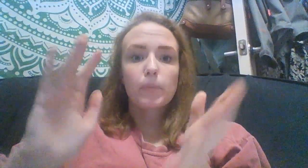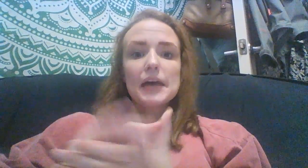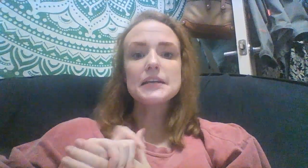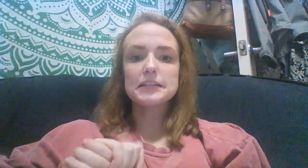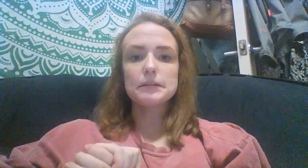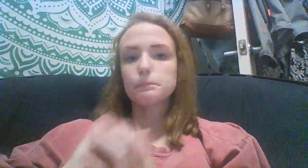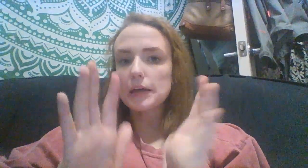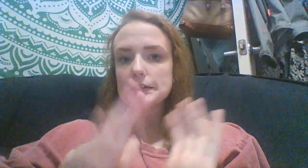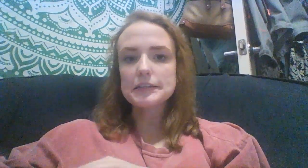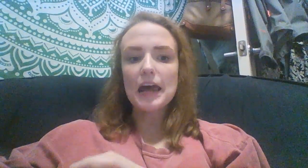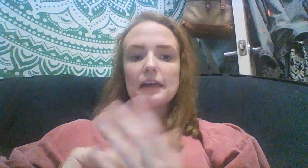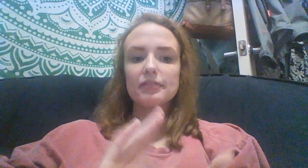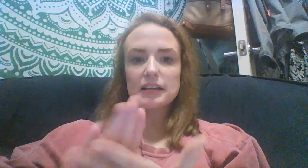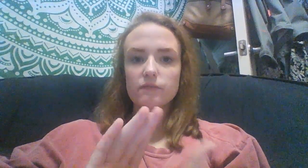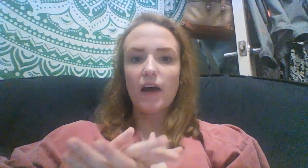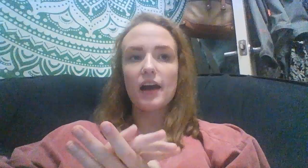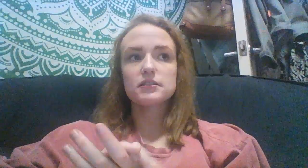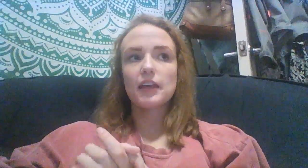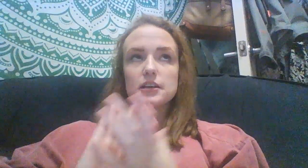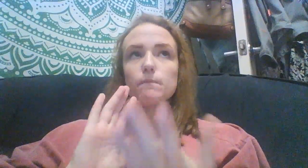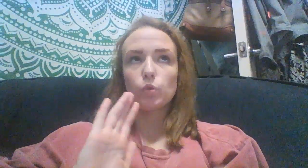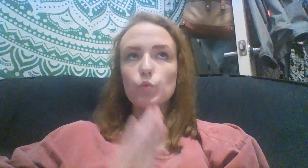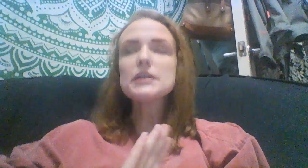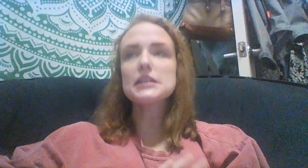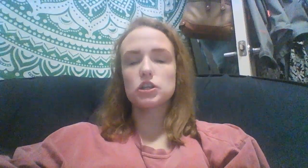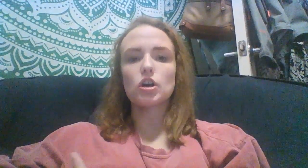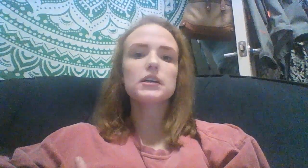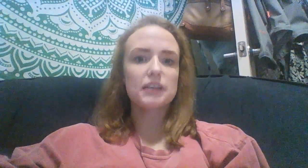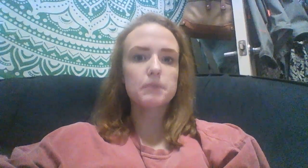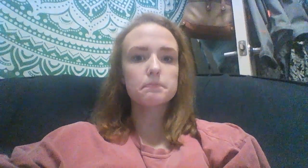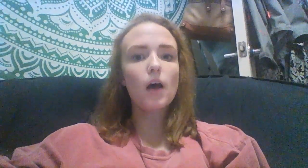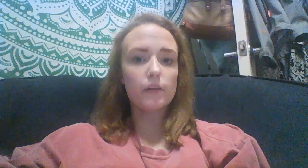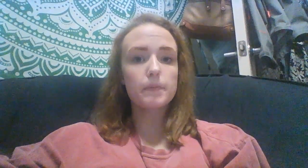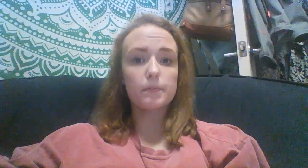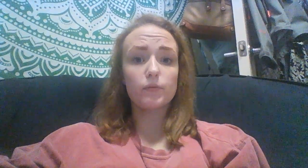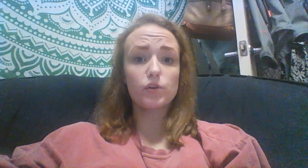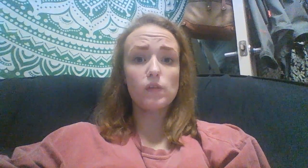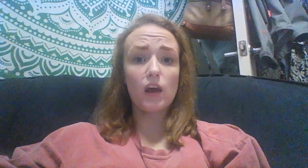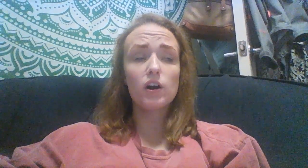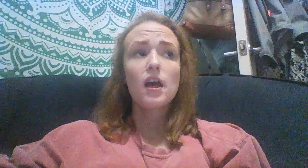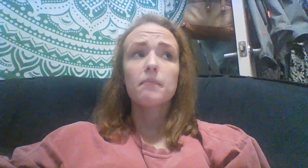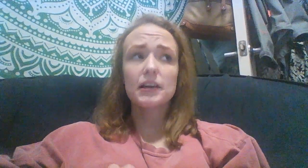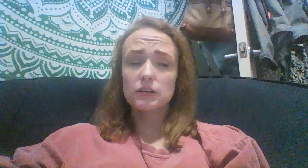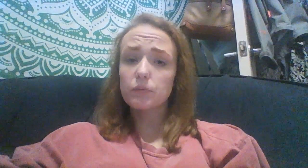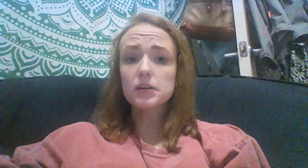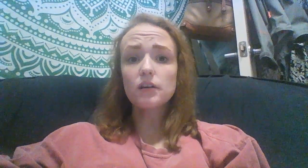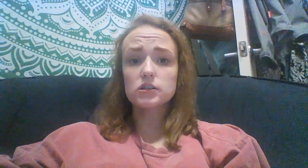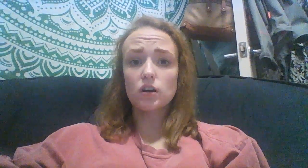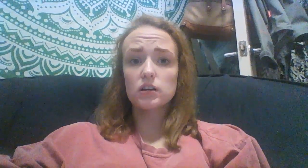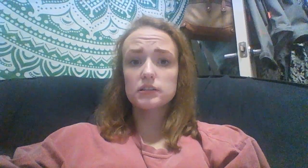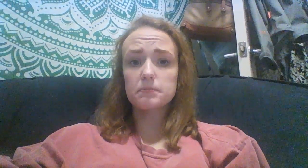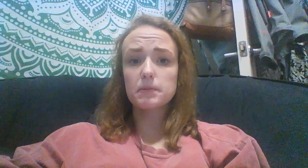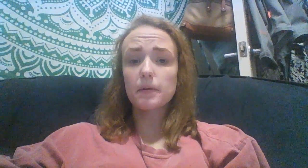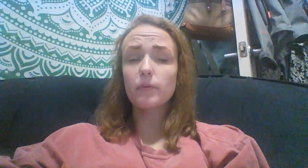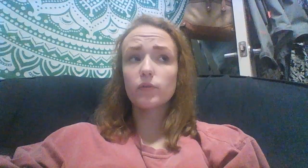Plain as day, that's a fact. Like, we need to start accepting other people for who they are. Because if we do not start accepting people for who